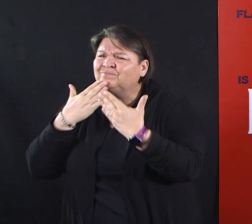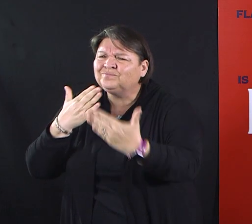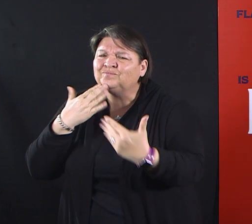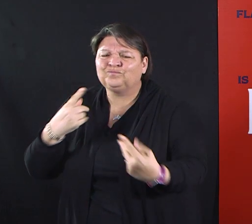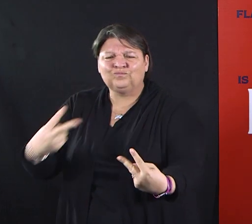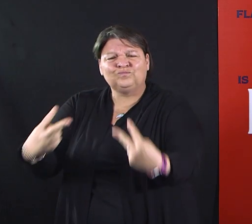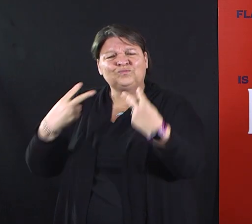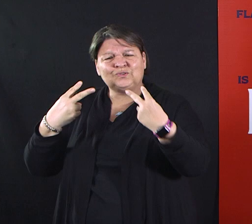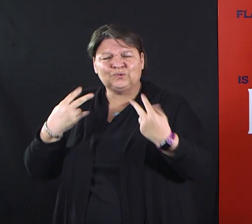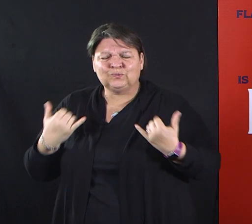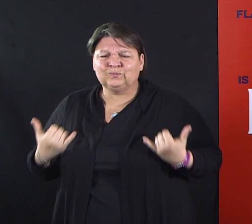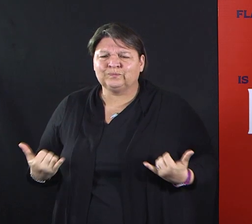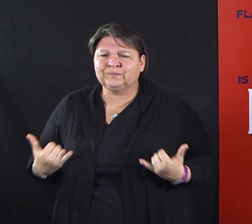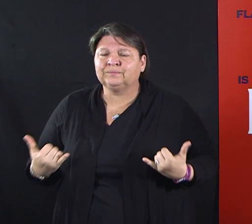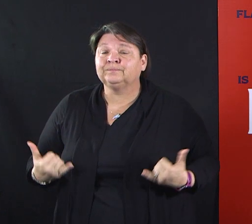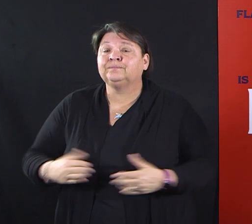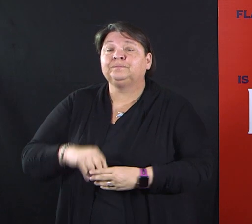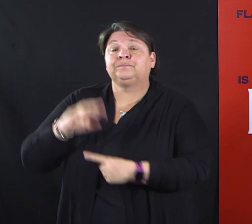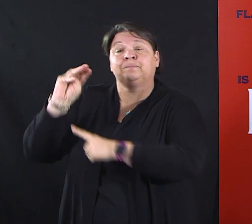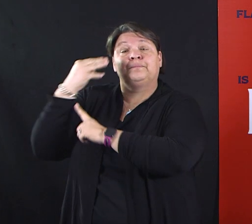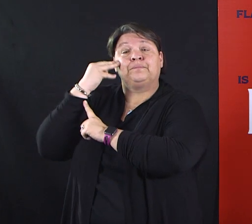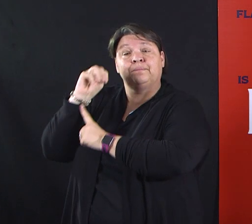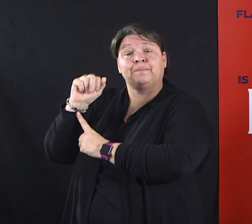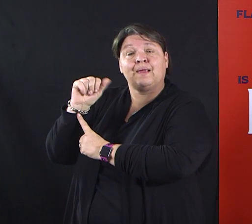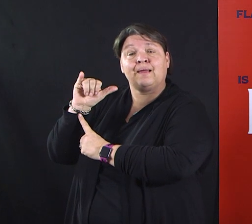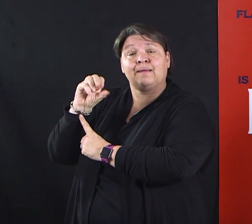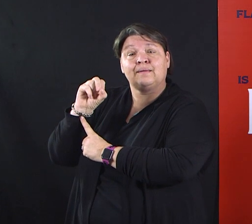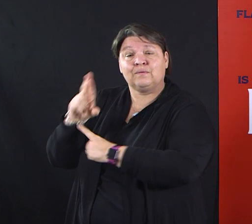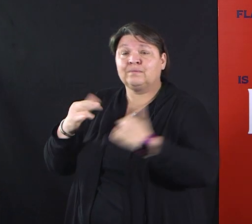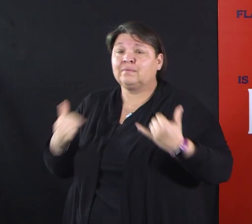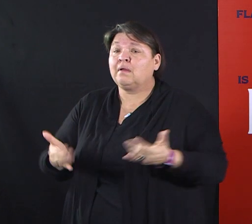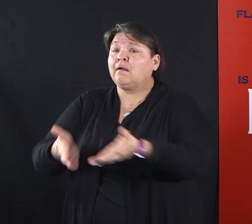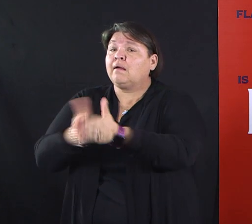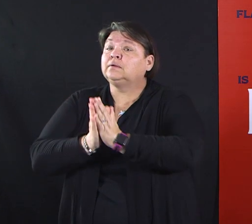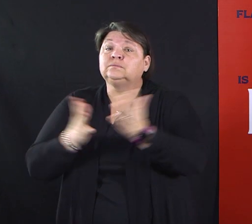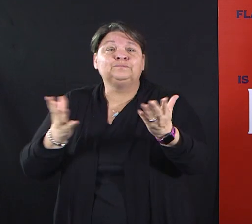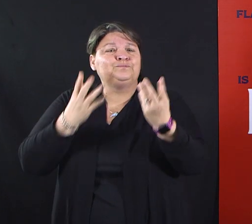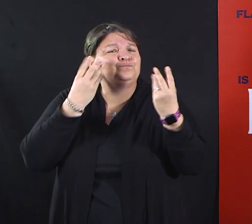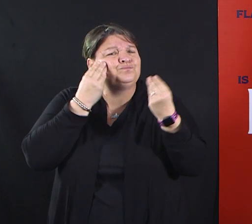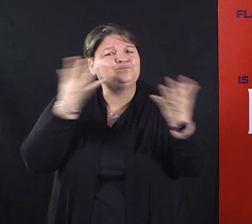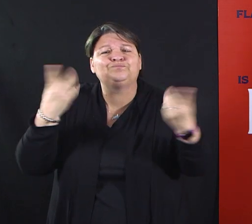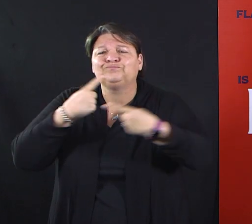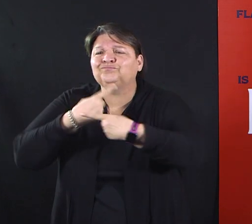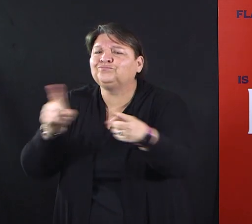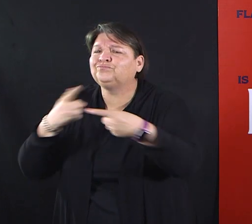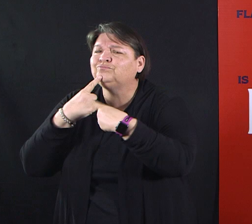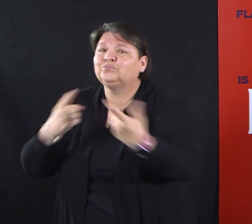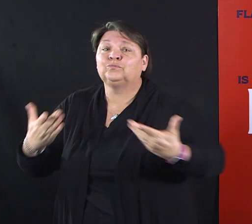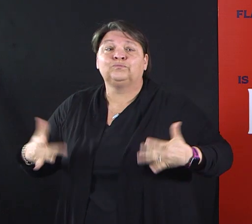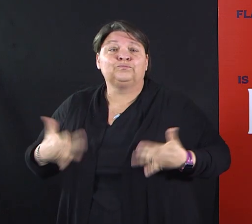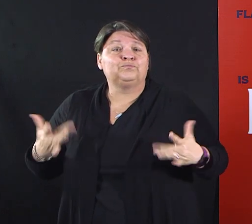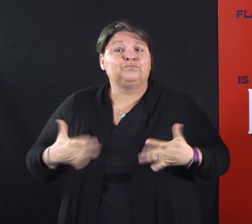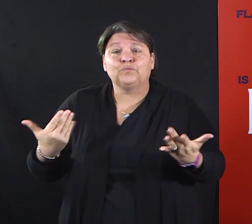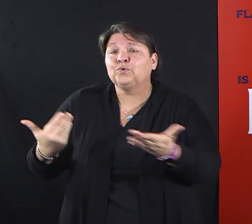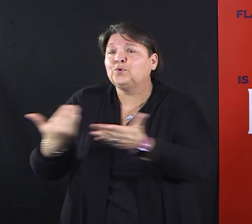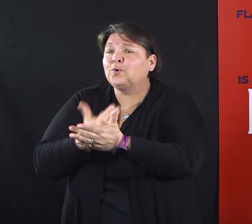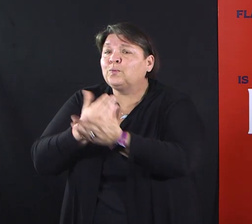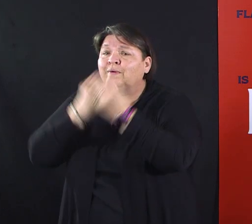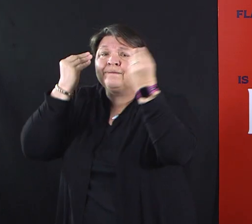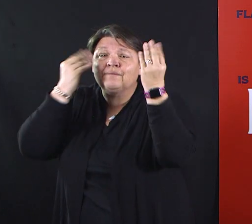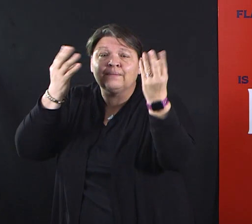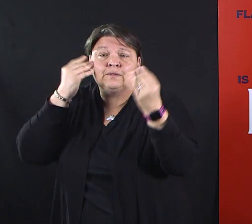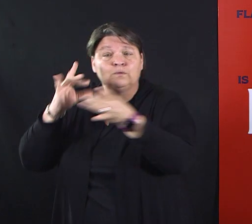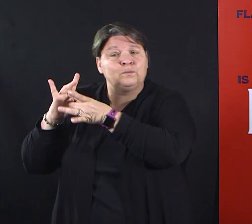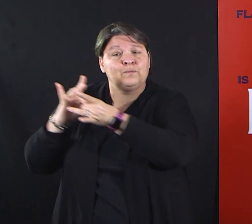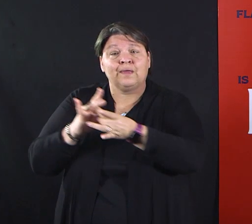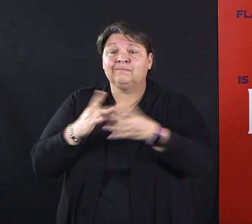mayor has asked today that I brief you on the update of what's going on in the community regarding the COVID-19 virus. And then